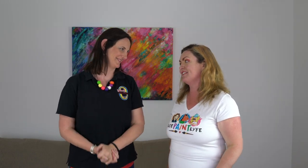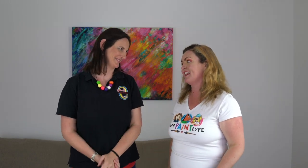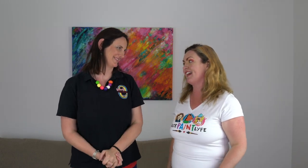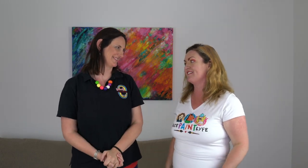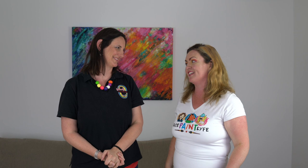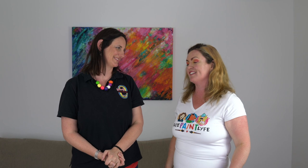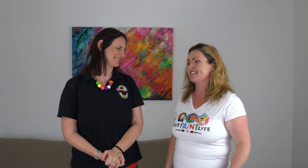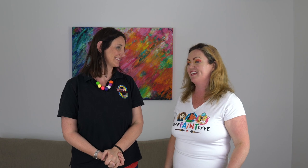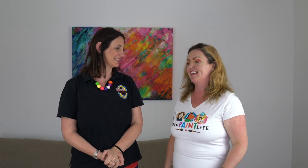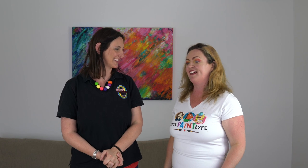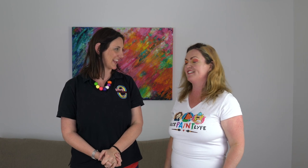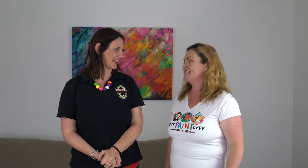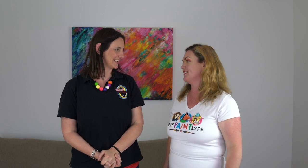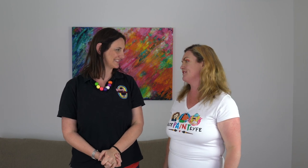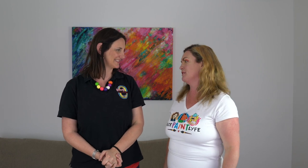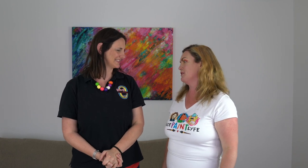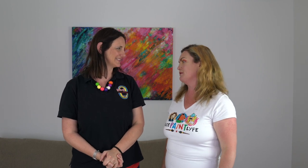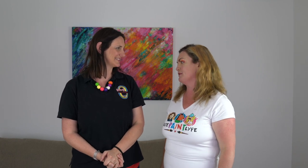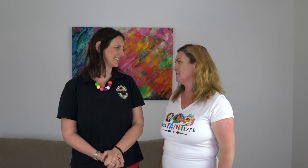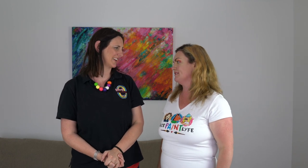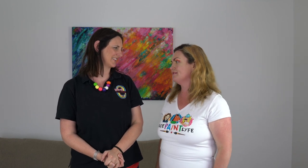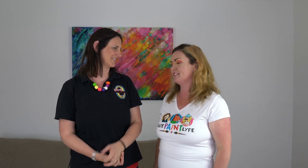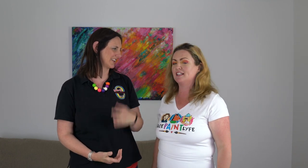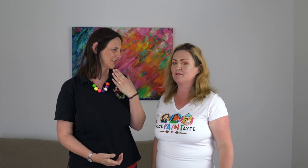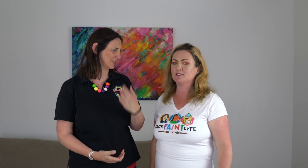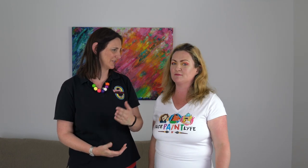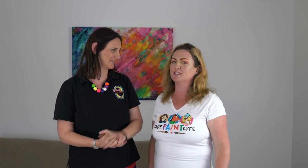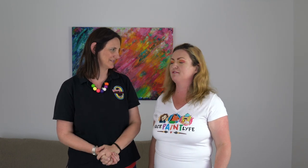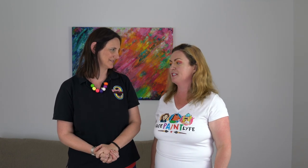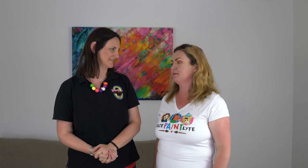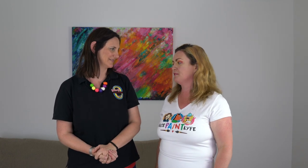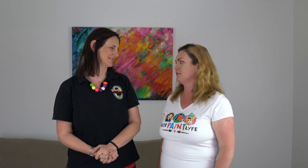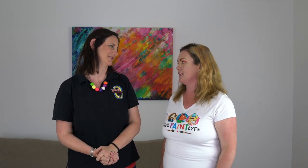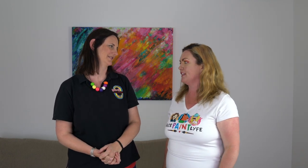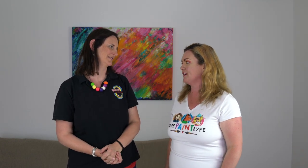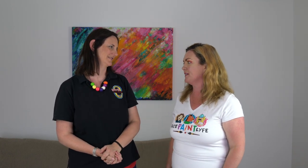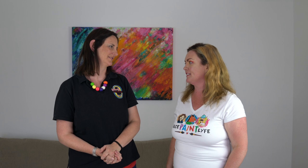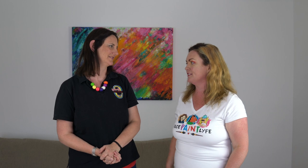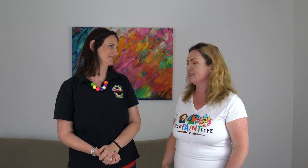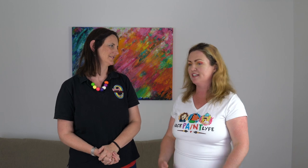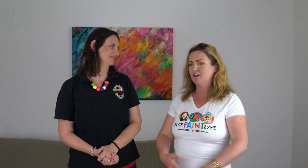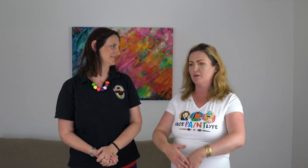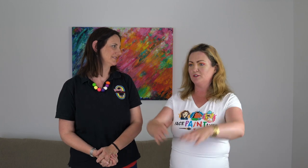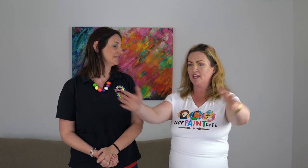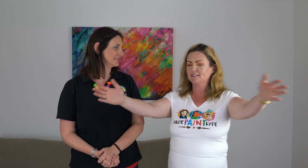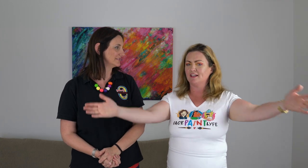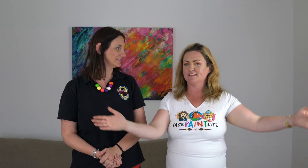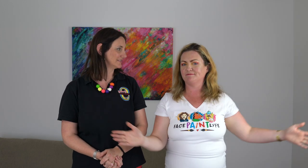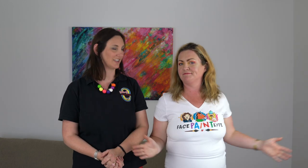with that because I just think it's really beautiful. Yeah. Sign language is really, really beautiful. And I think we need to all know how to sign. Yeah.